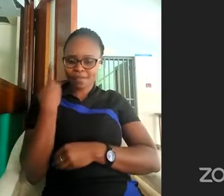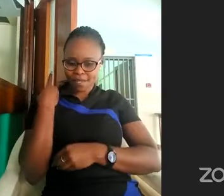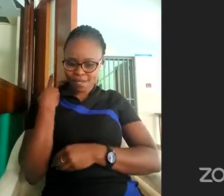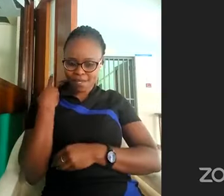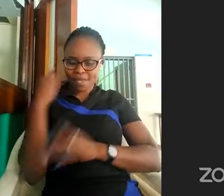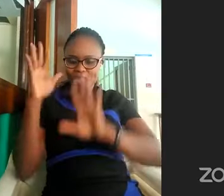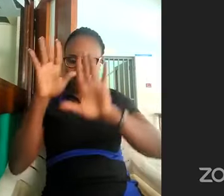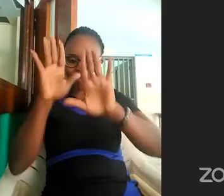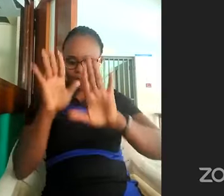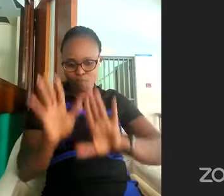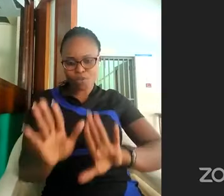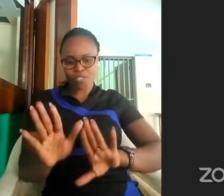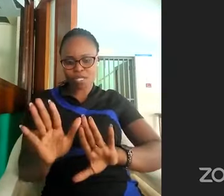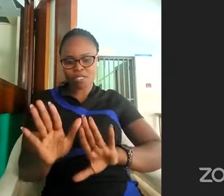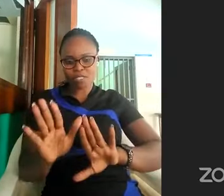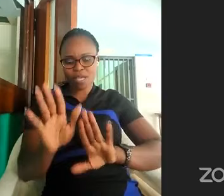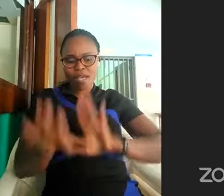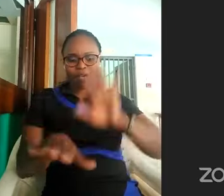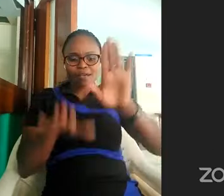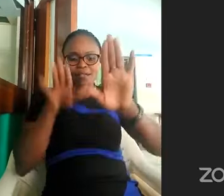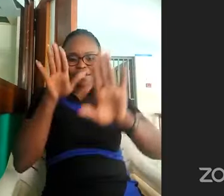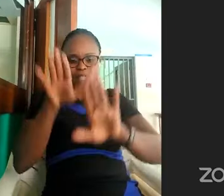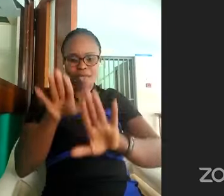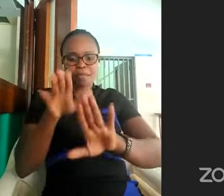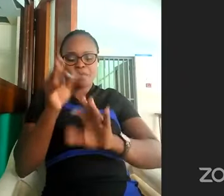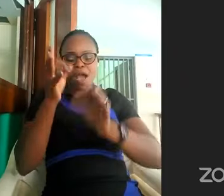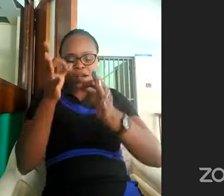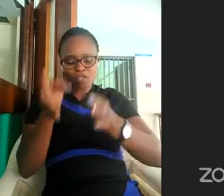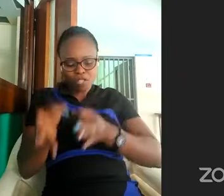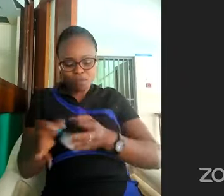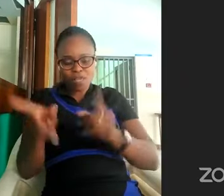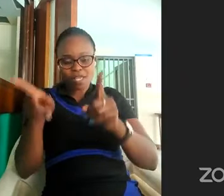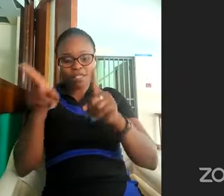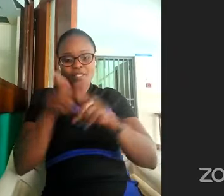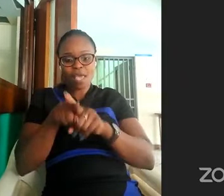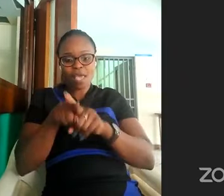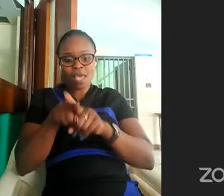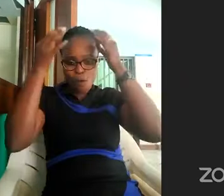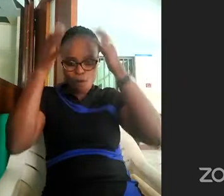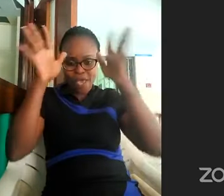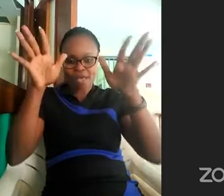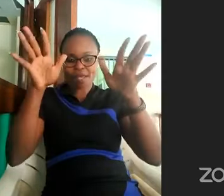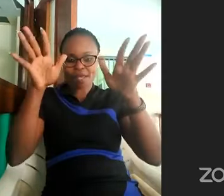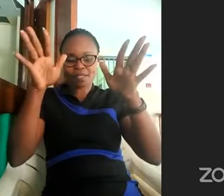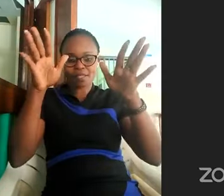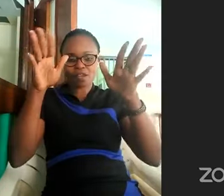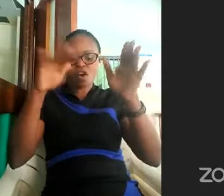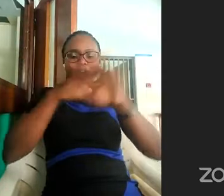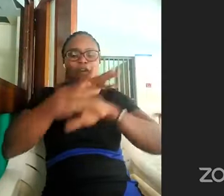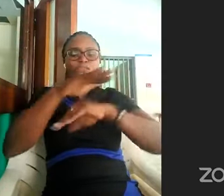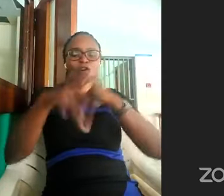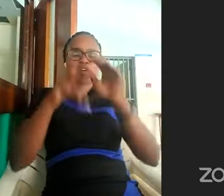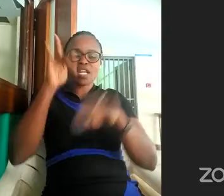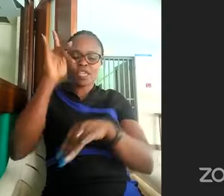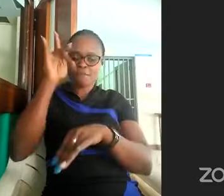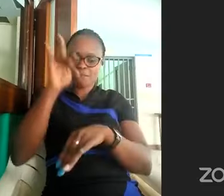is a key step towards accountability and awareness of the micro and macro effects of corruption on the lives of